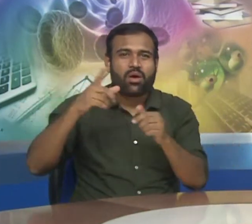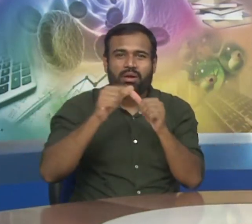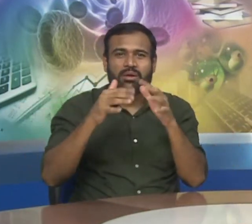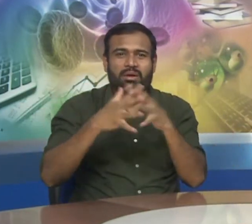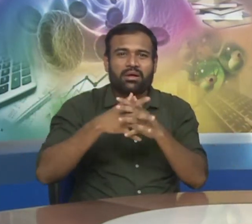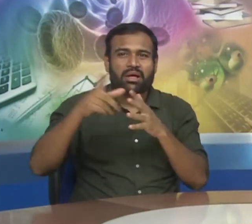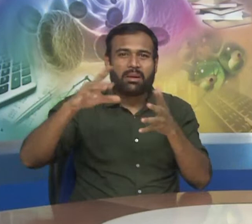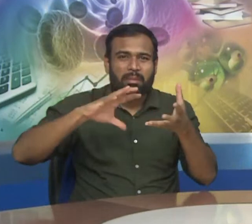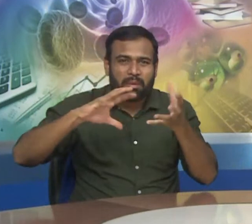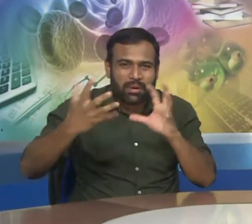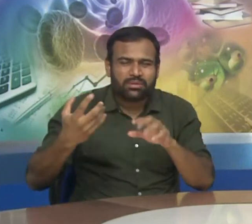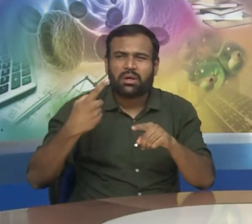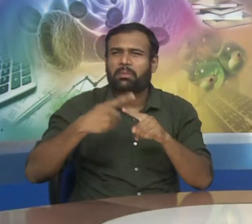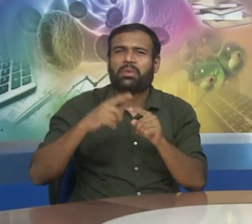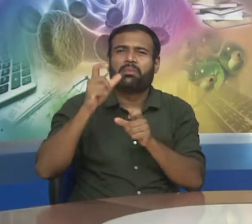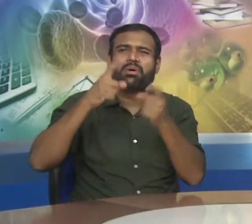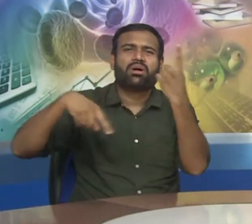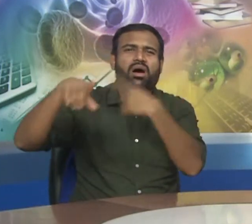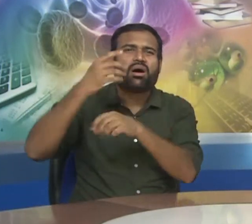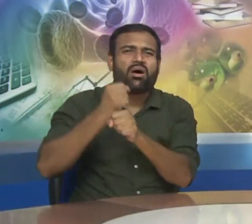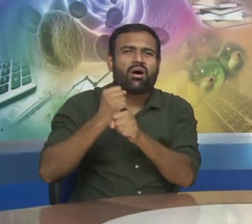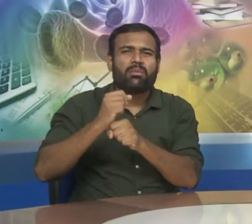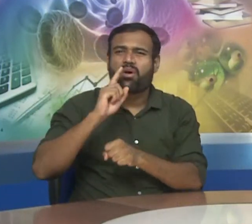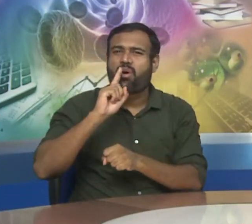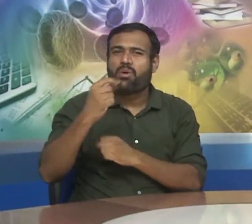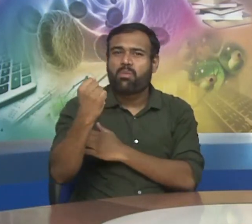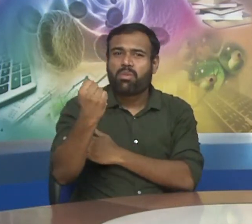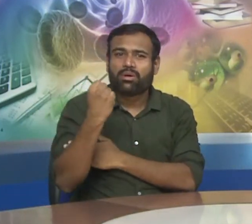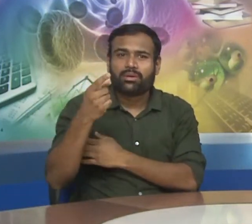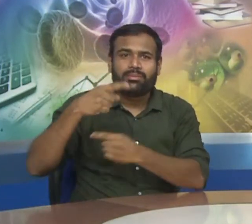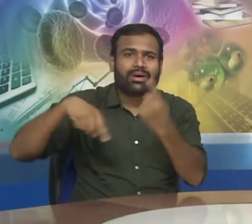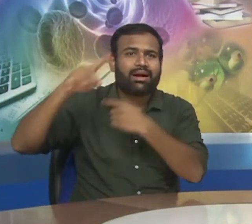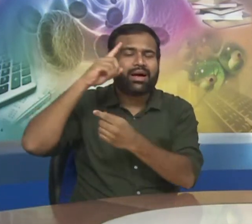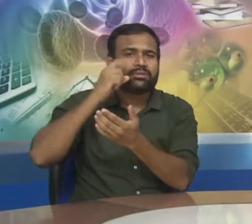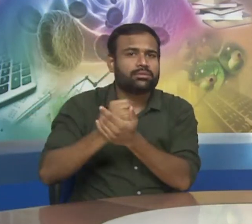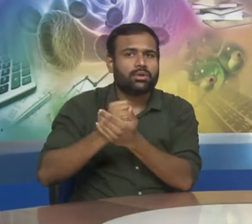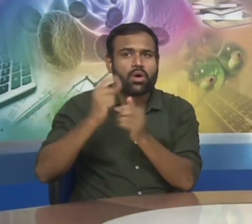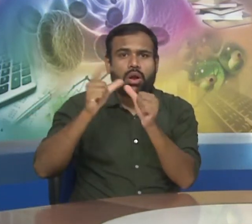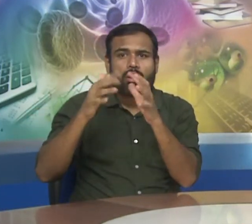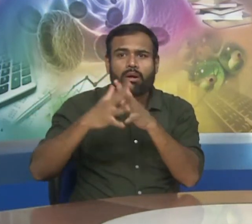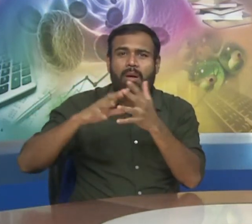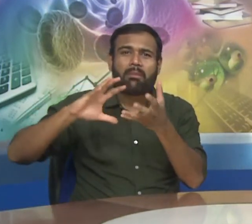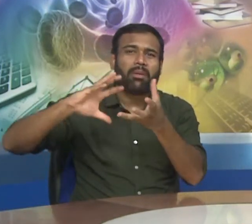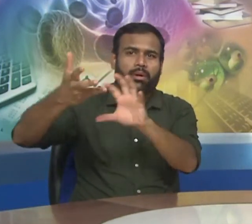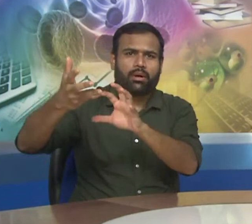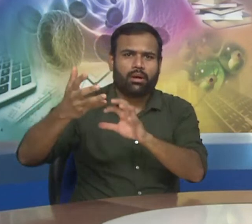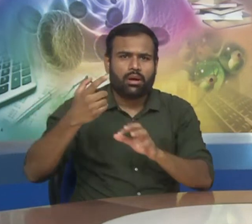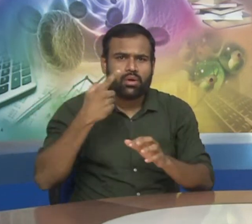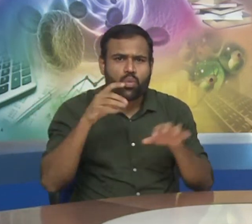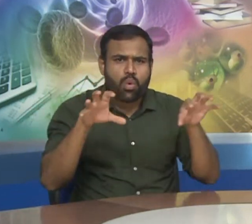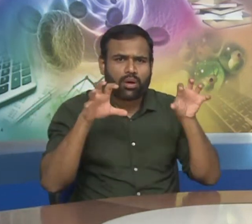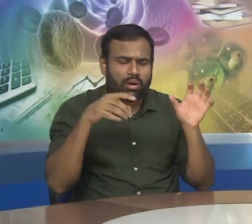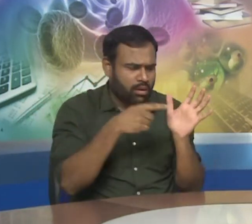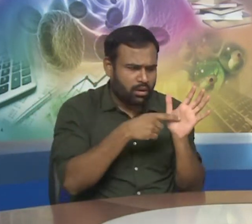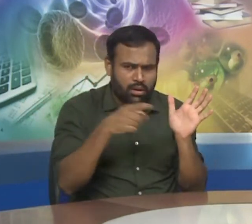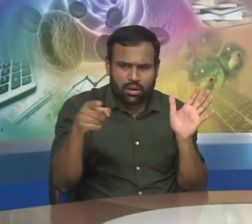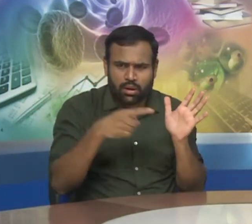It does not allow the executives or the parliament to violate any